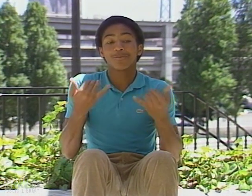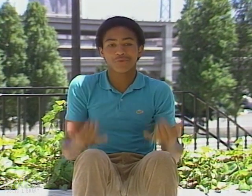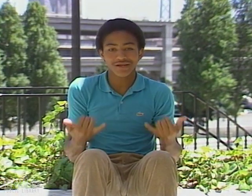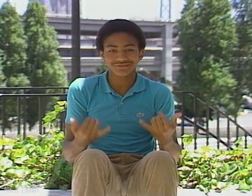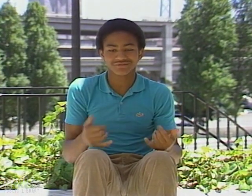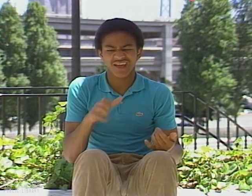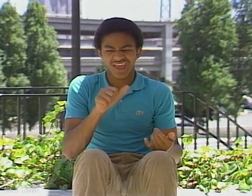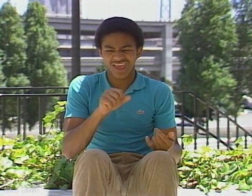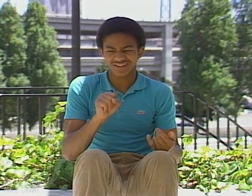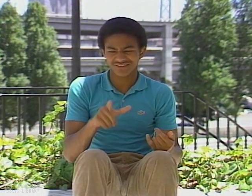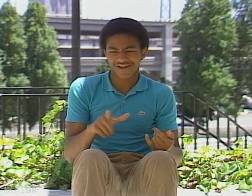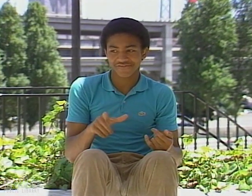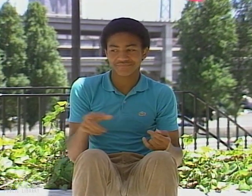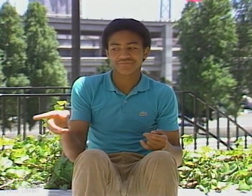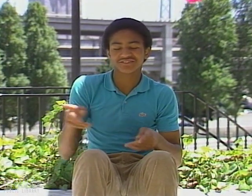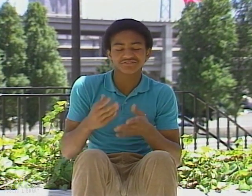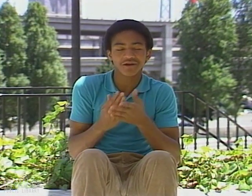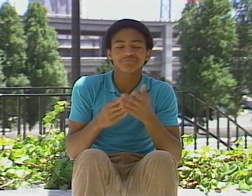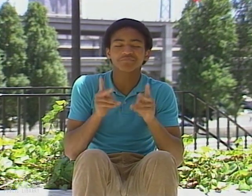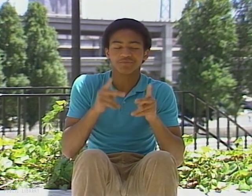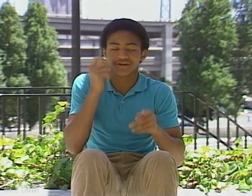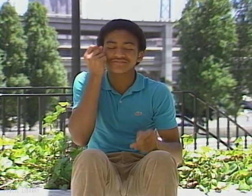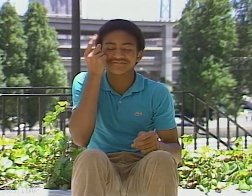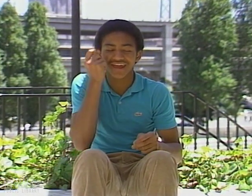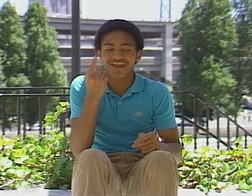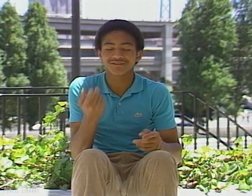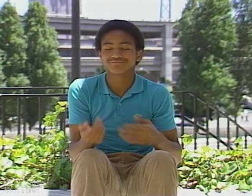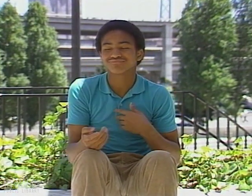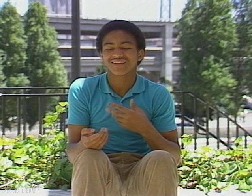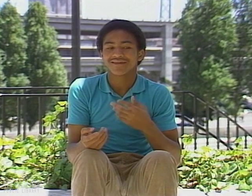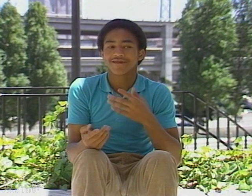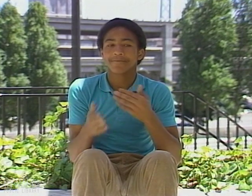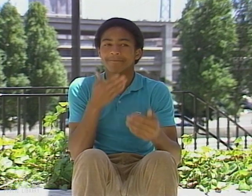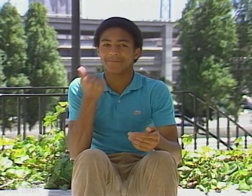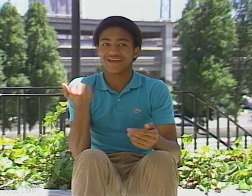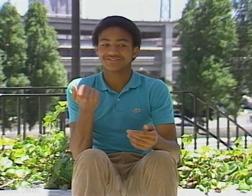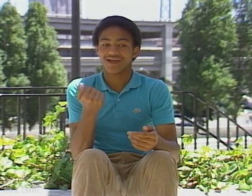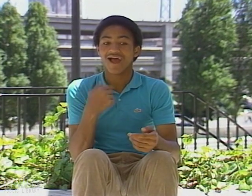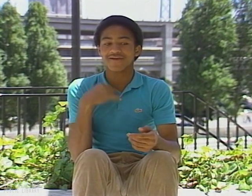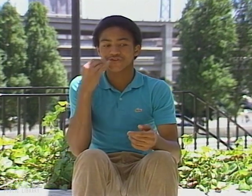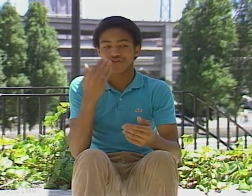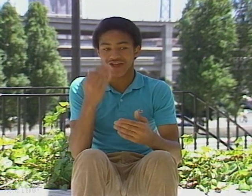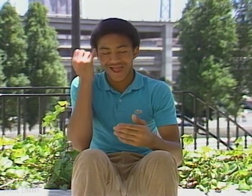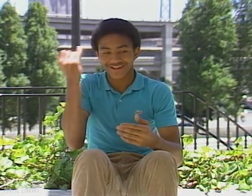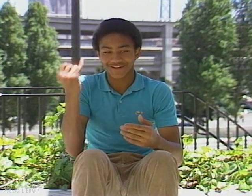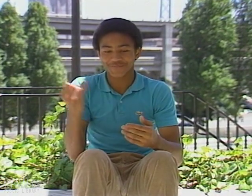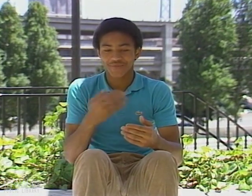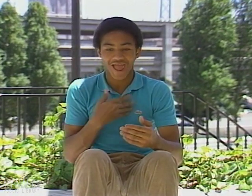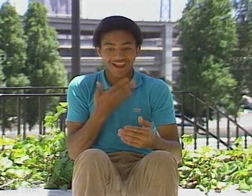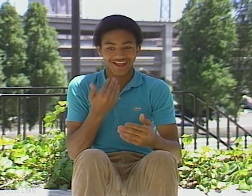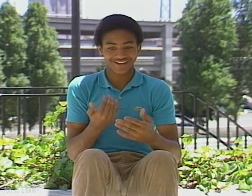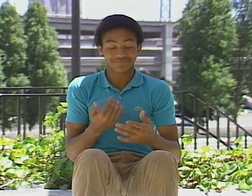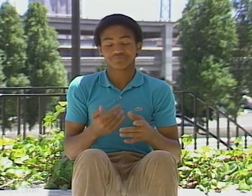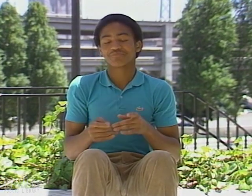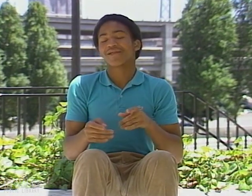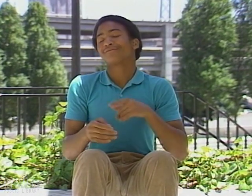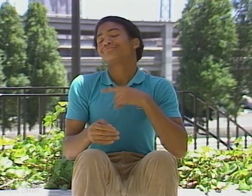that. So now, I use American Sign Language, ASL, and some people can still understand me. I've got a